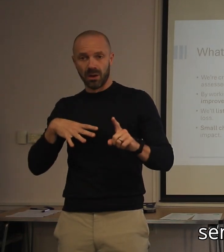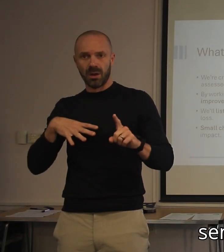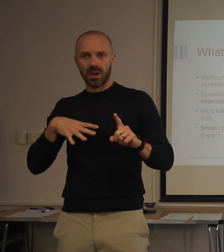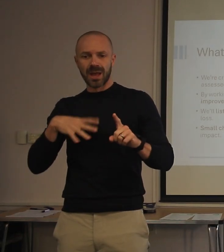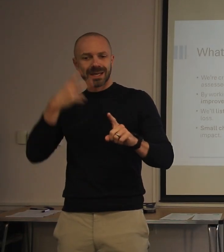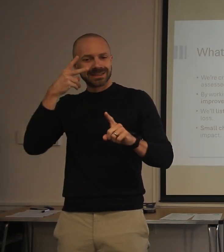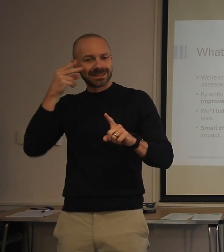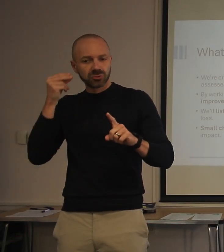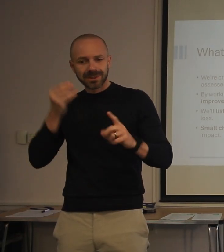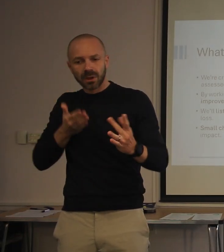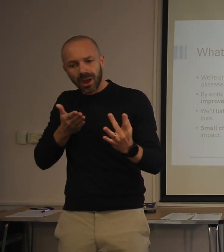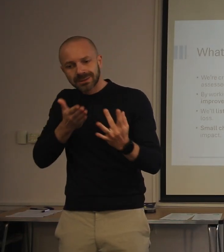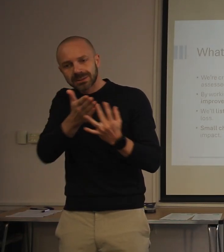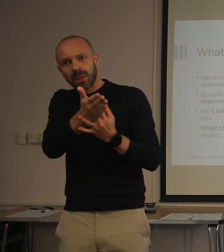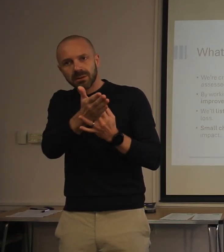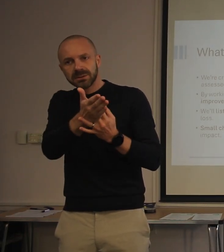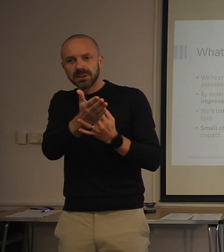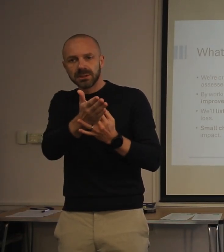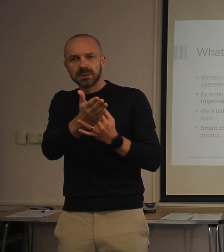accessibility as well.